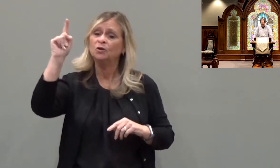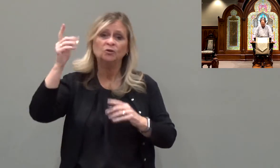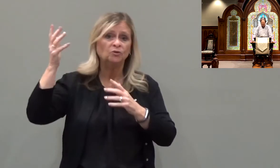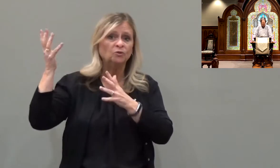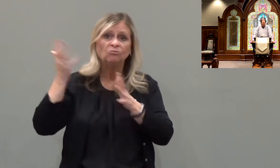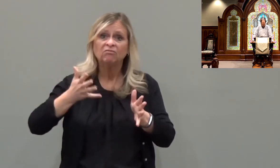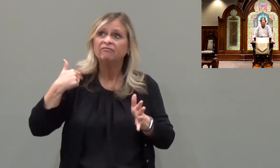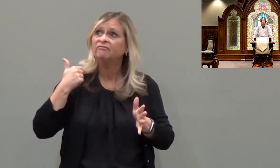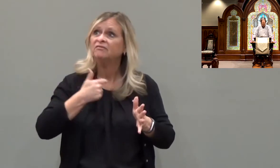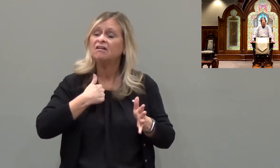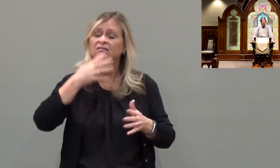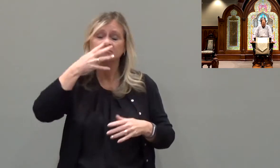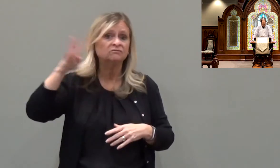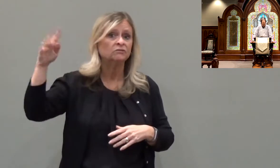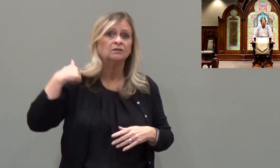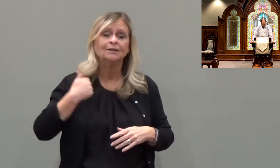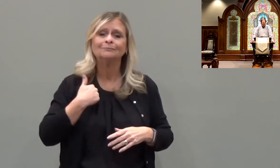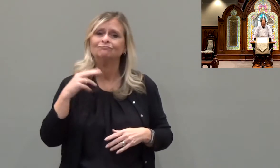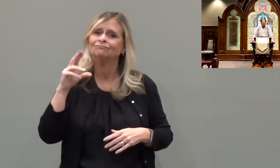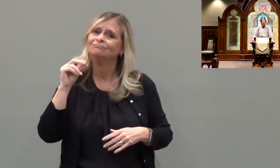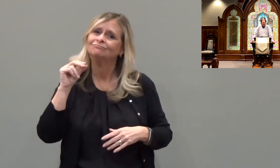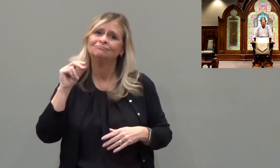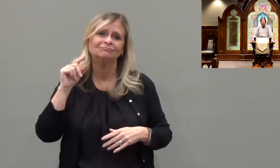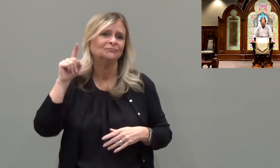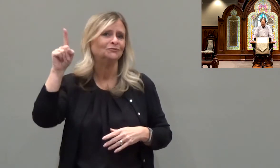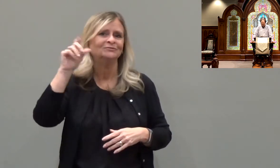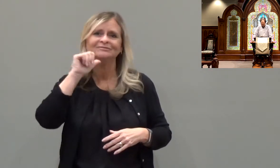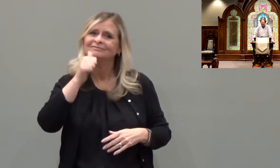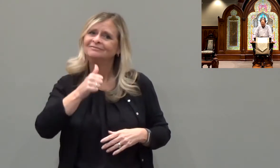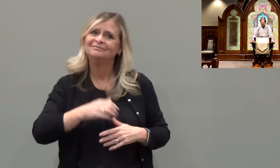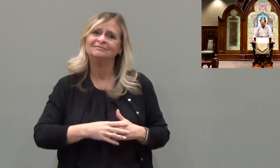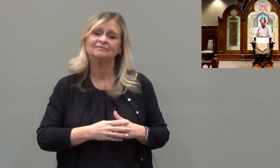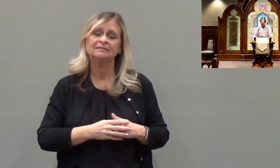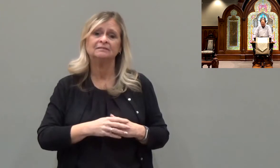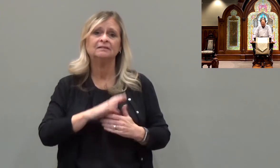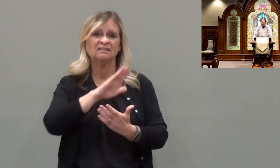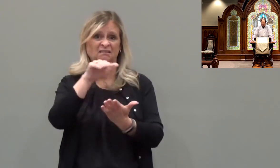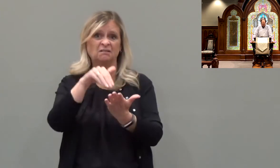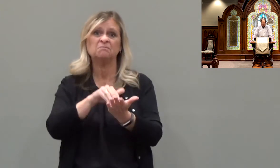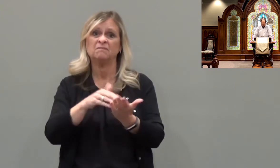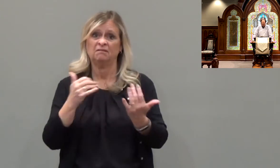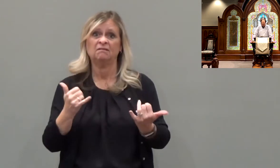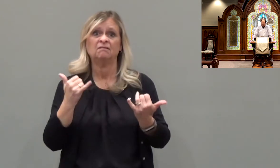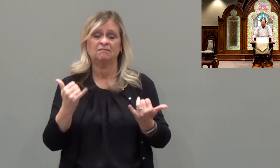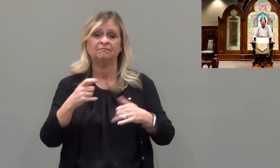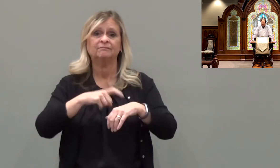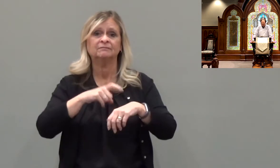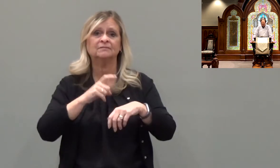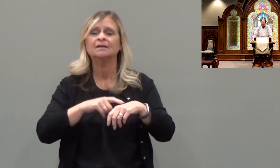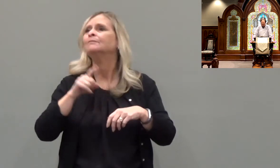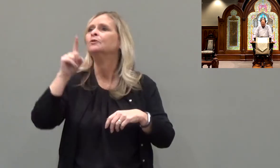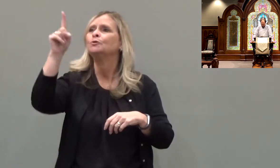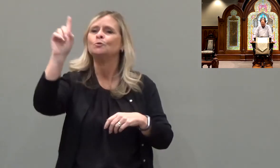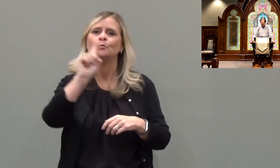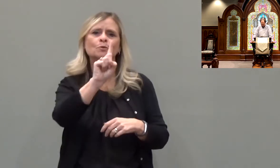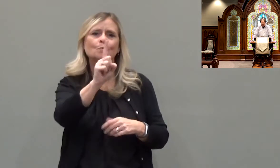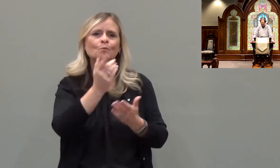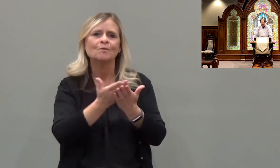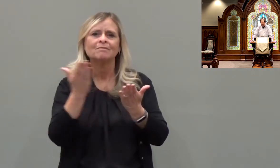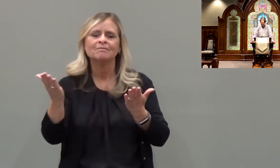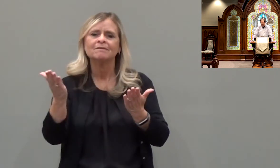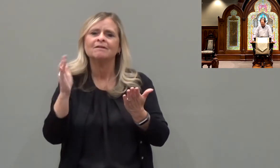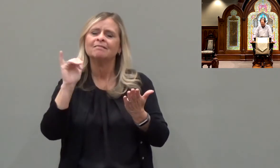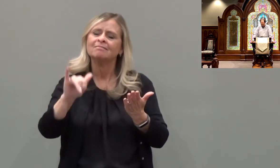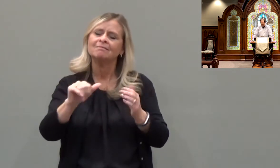have not forsaken us. And that in the midst of this, that you are that thing that is our steady rock and